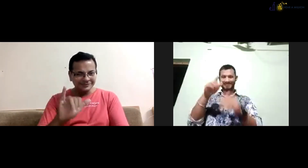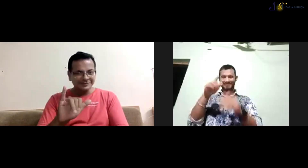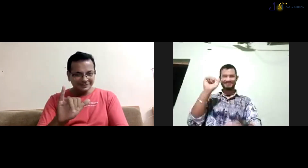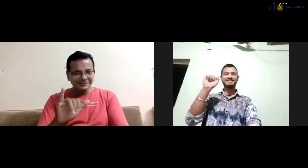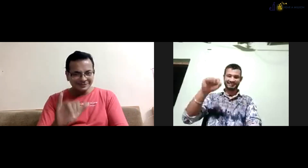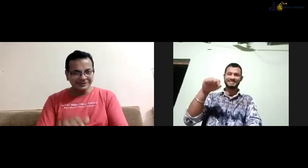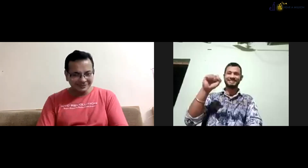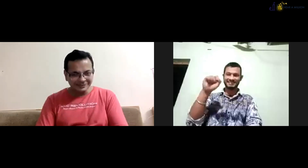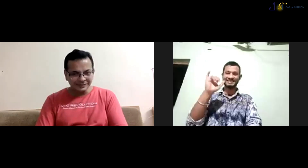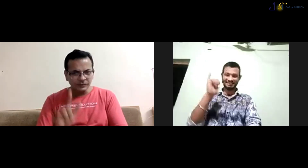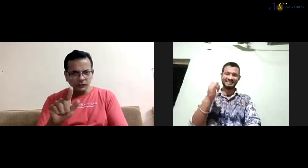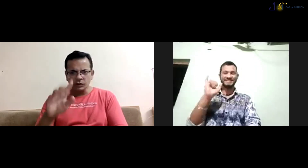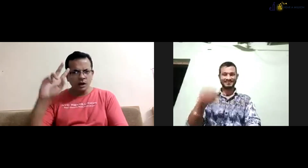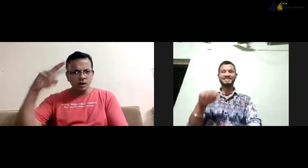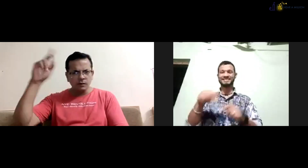right?